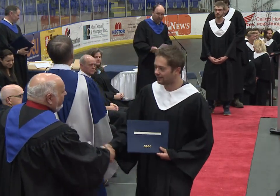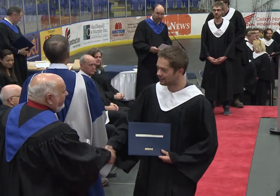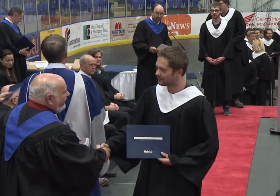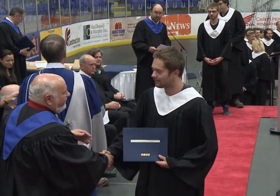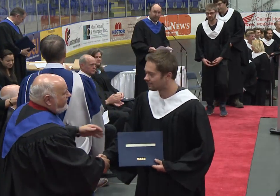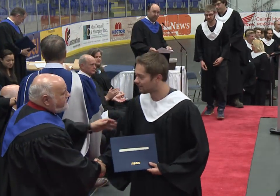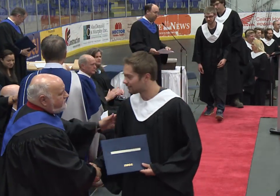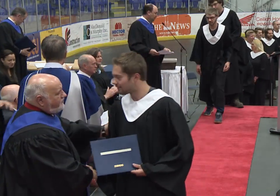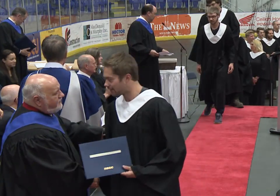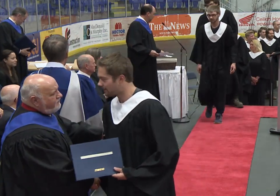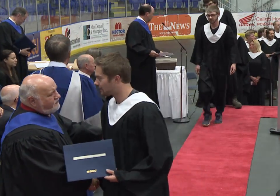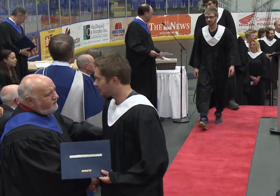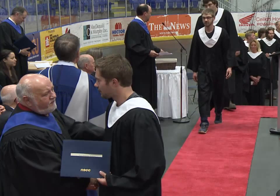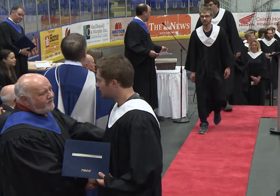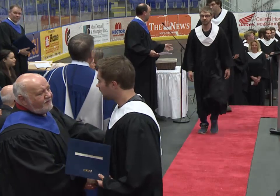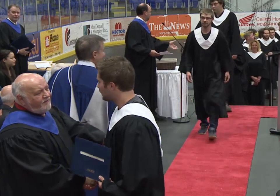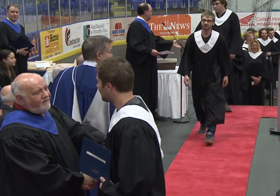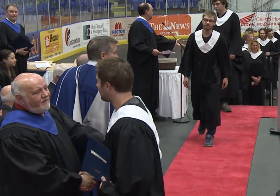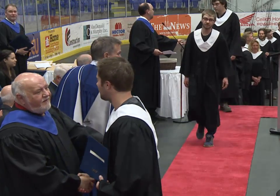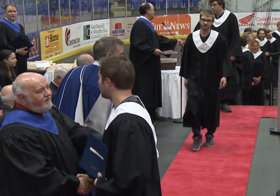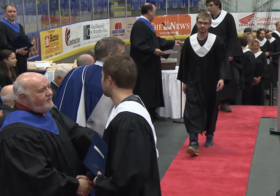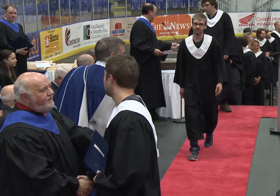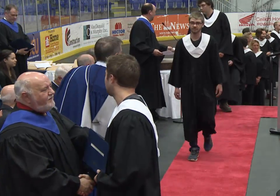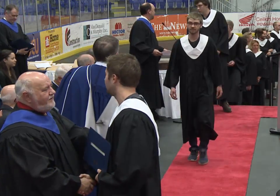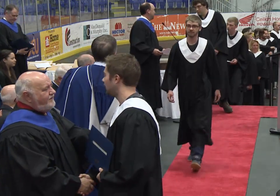Patrick Moore.